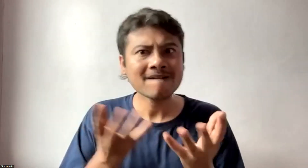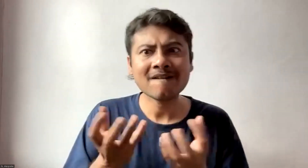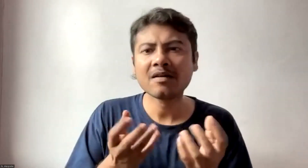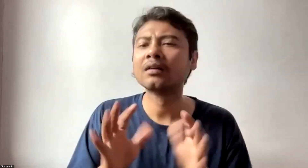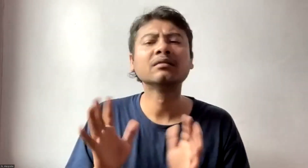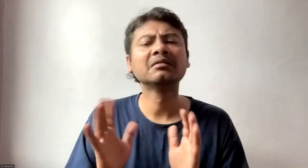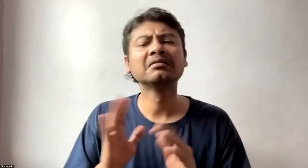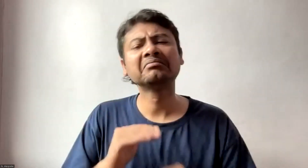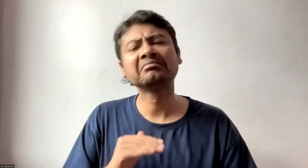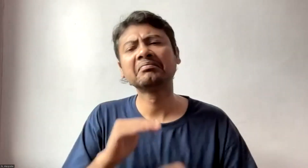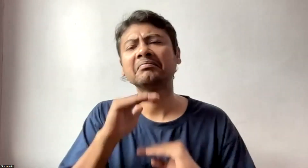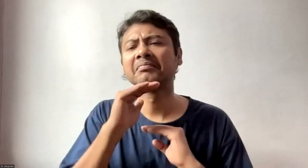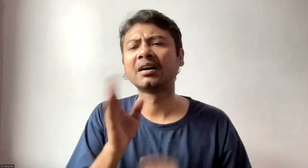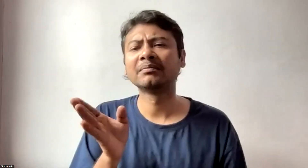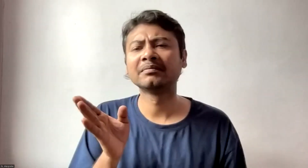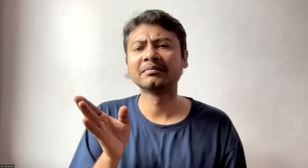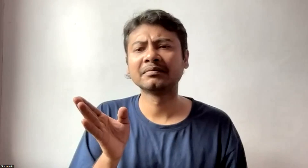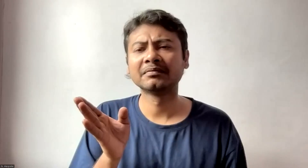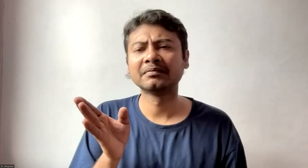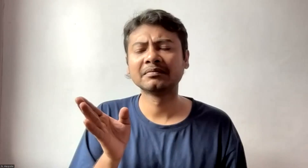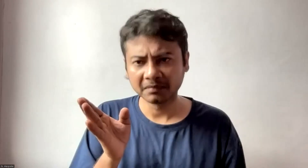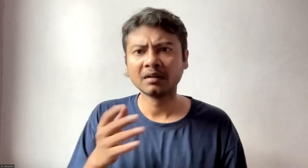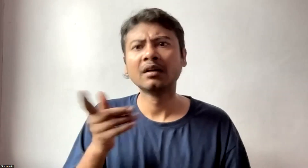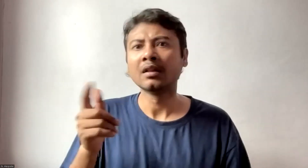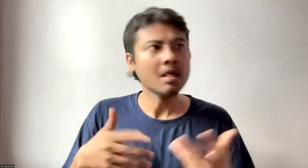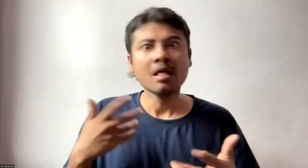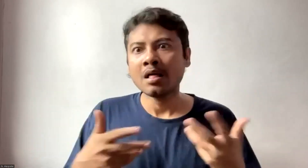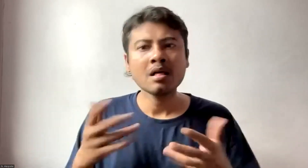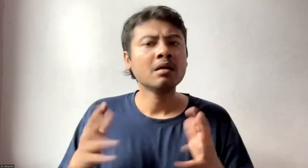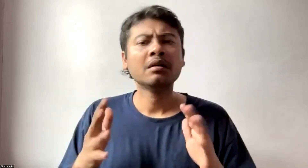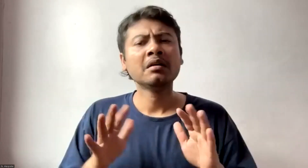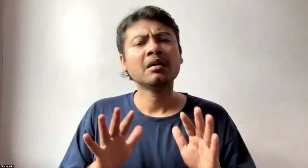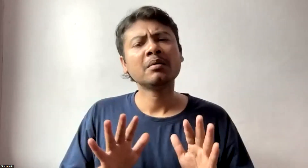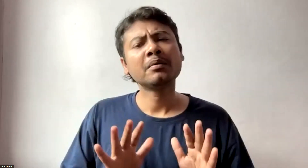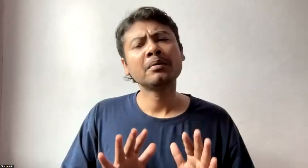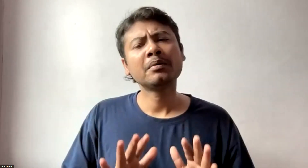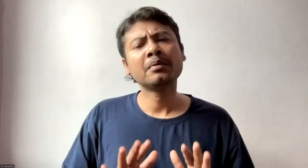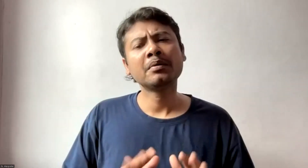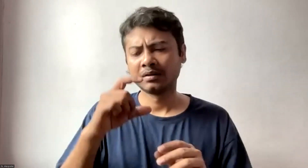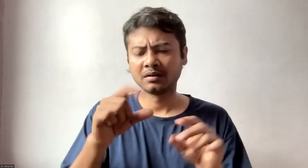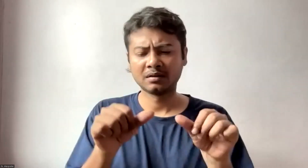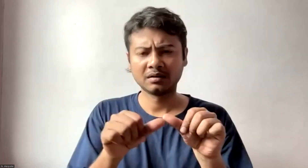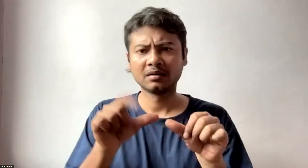They also know difference between right and wrong. So they will not never do wrong things.